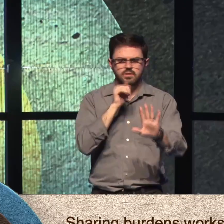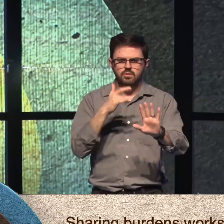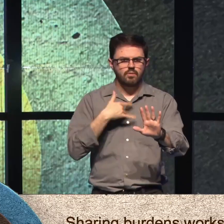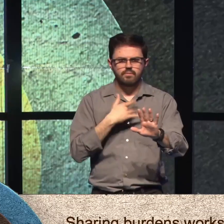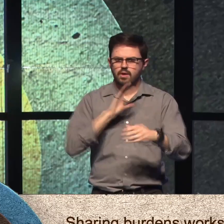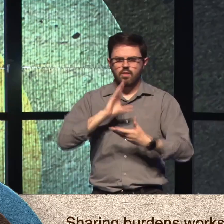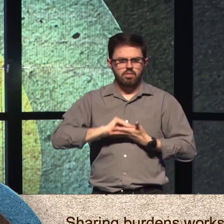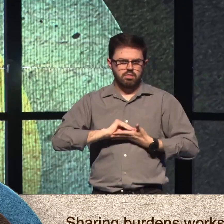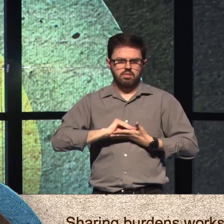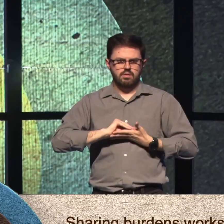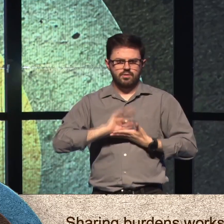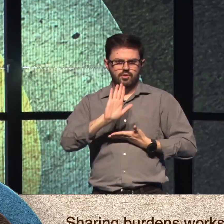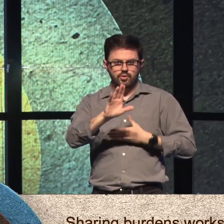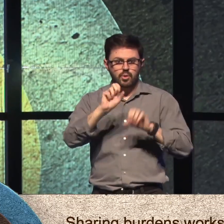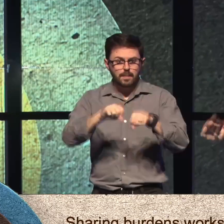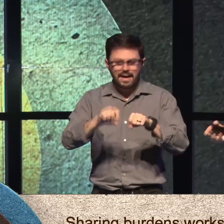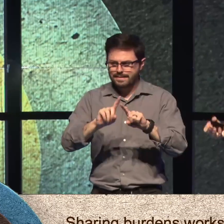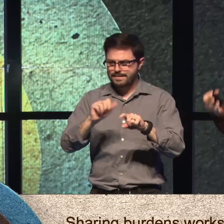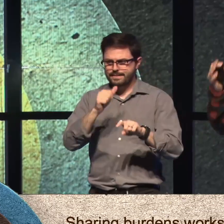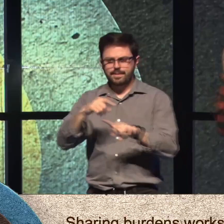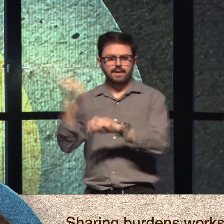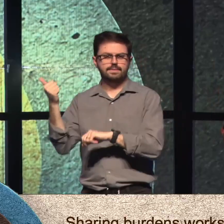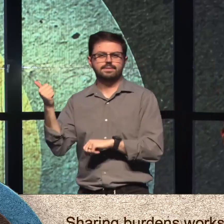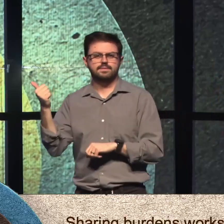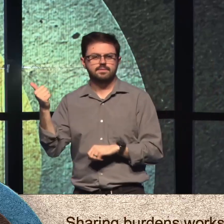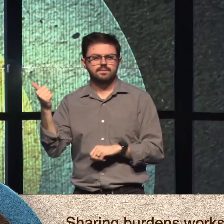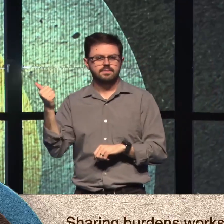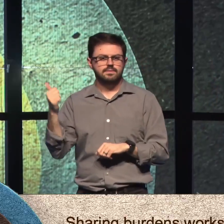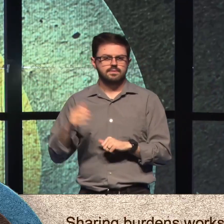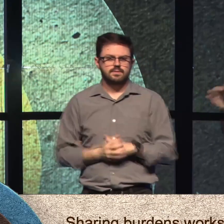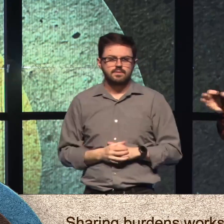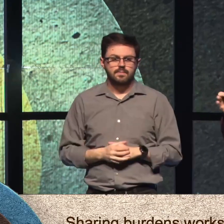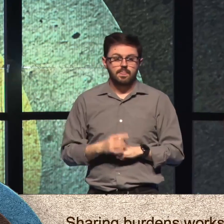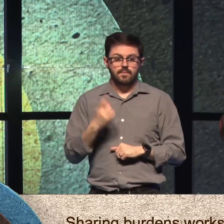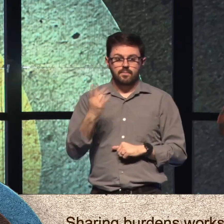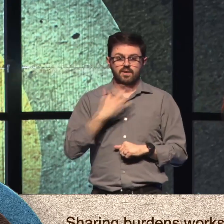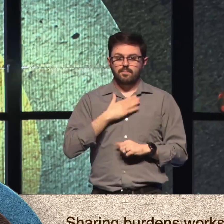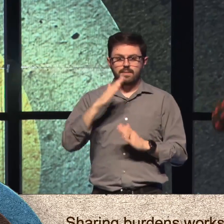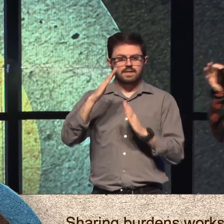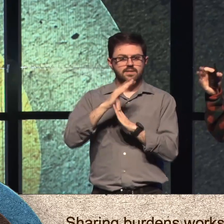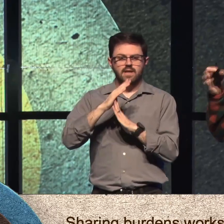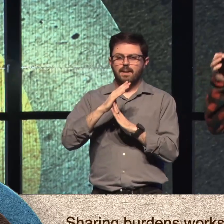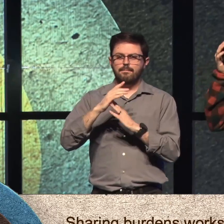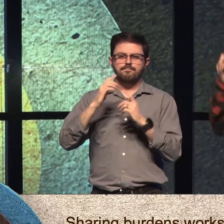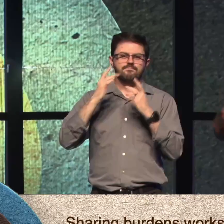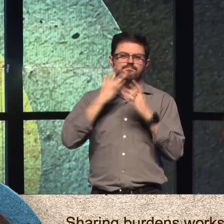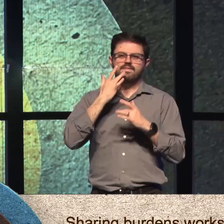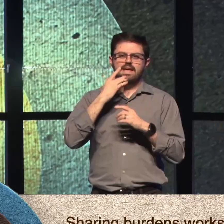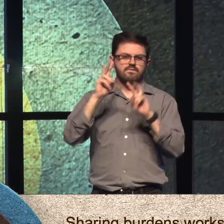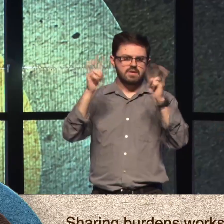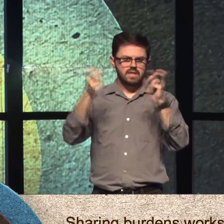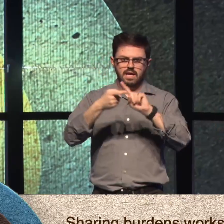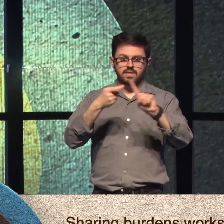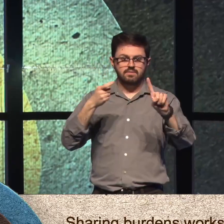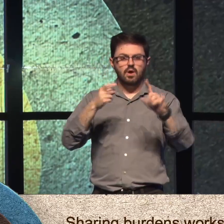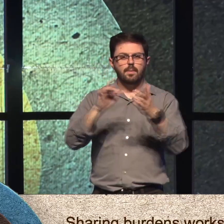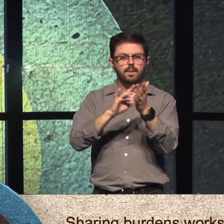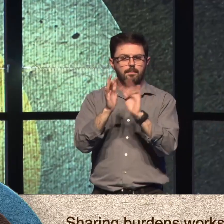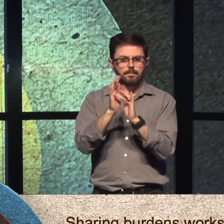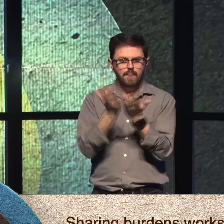capacity. I have my capacity. One of my favorite like lines in all of Scripture is in Acts,